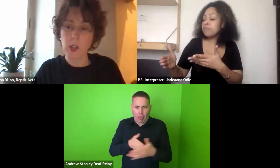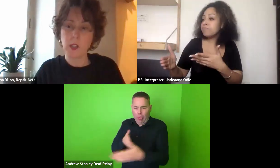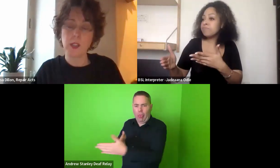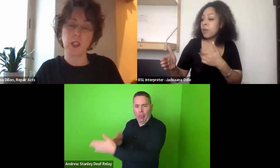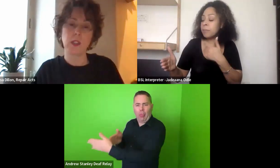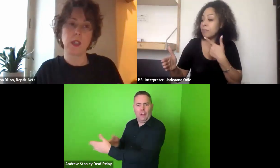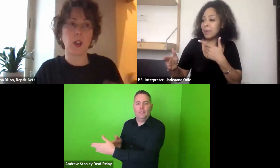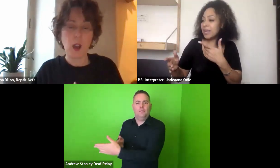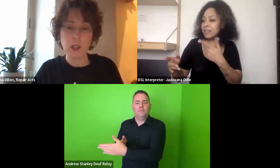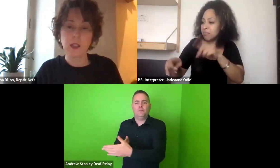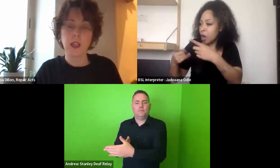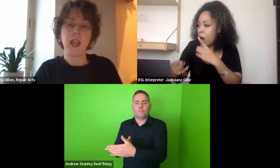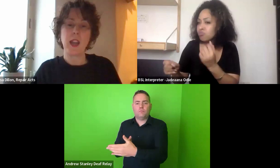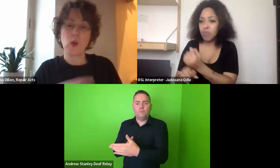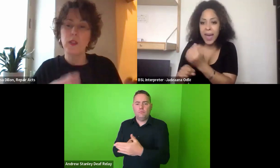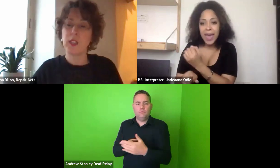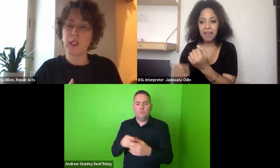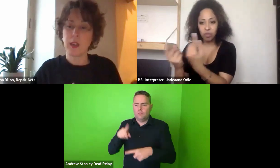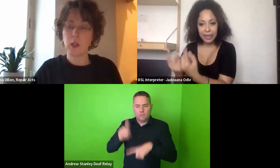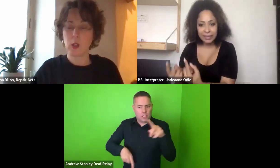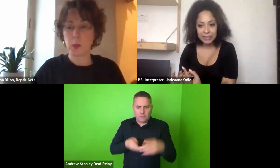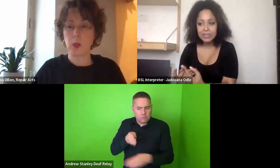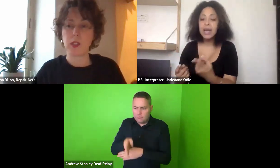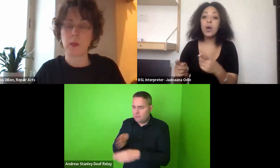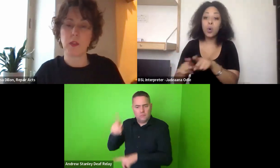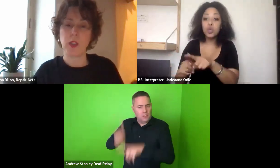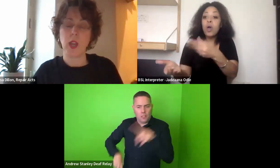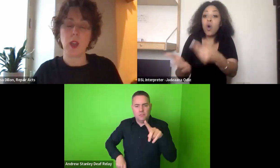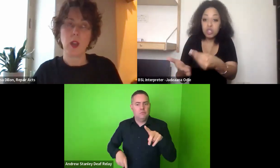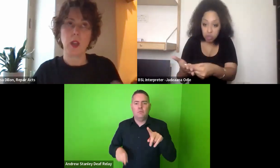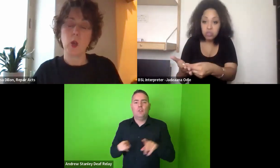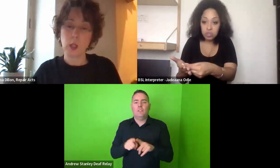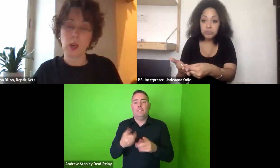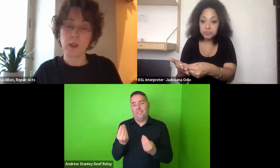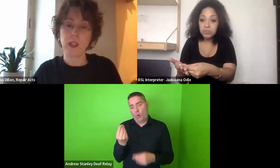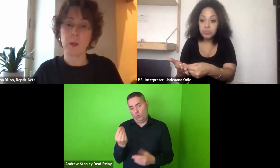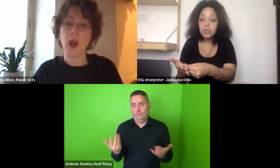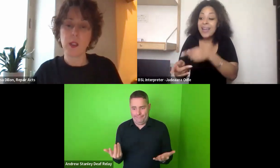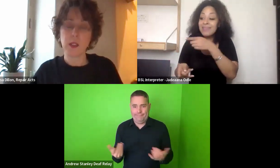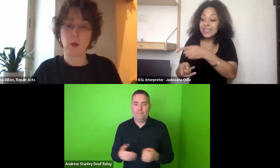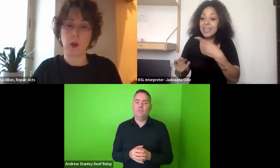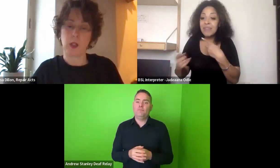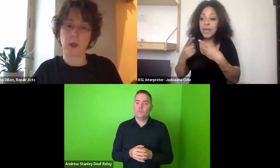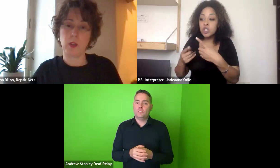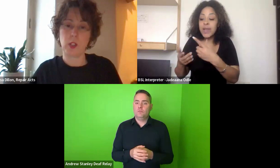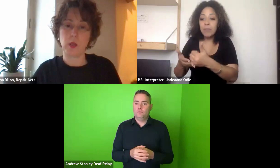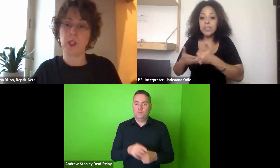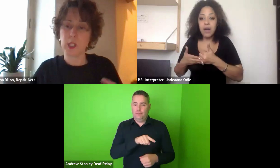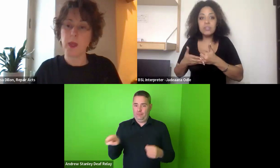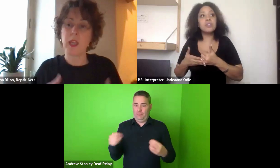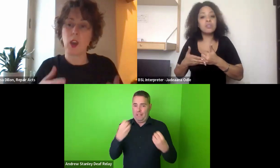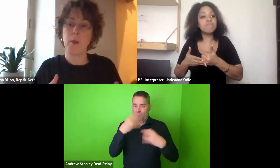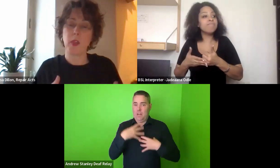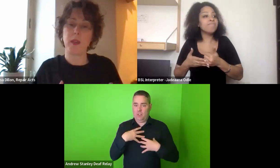to repair goods. It looks at costs, and all of this then also supports some of the local governance and policy work that we also do,